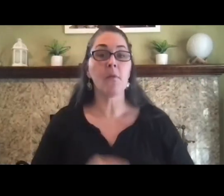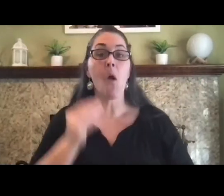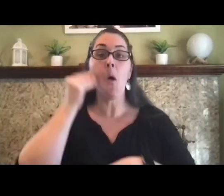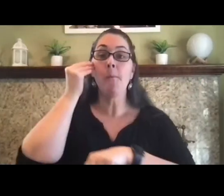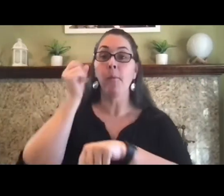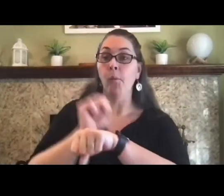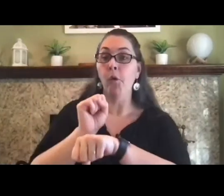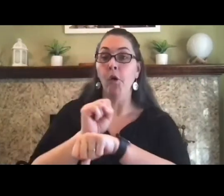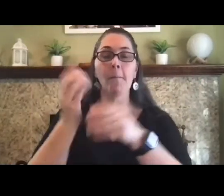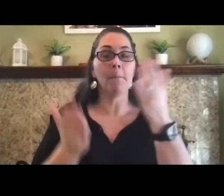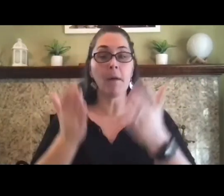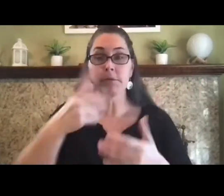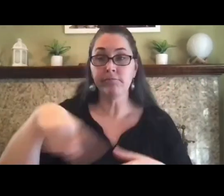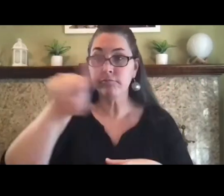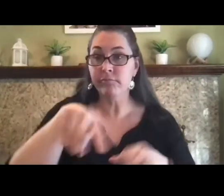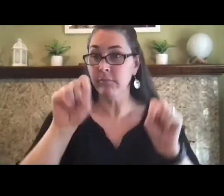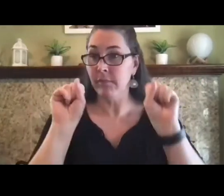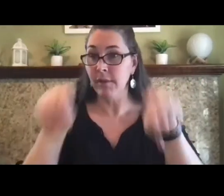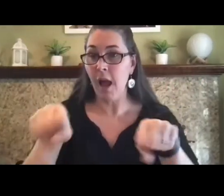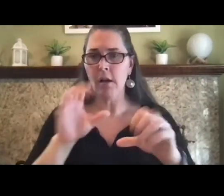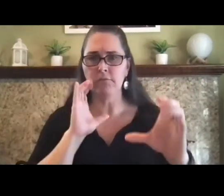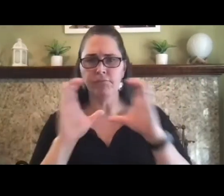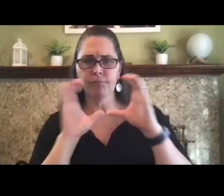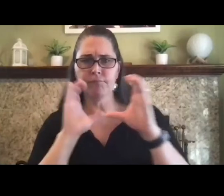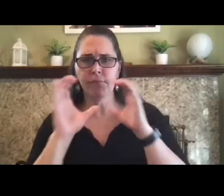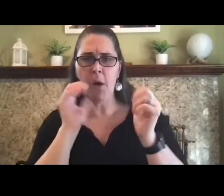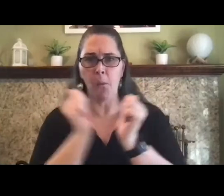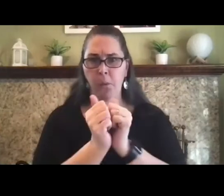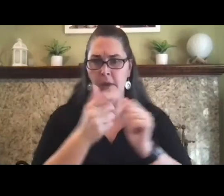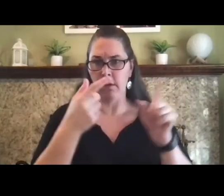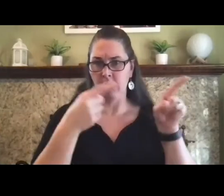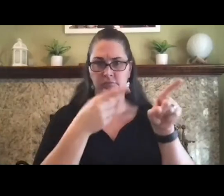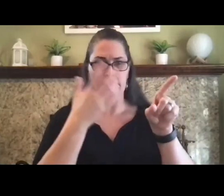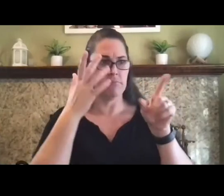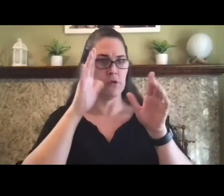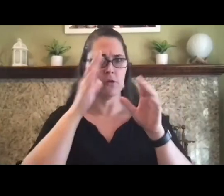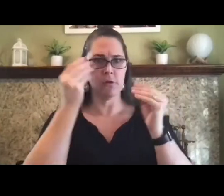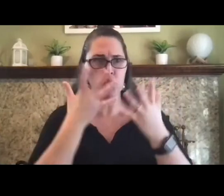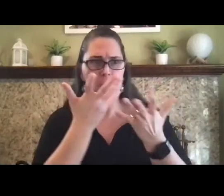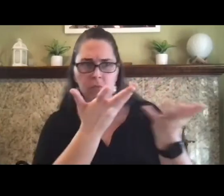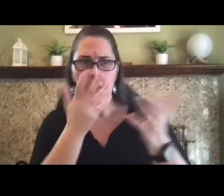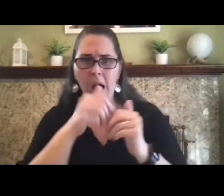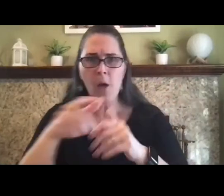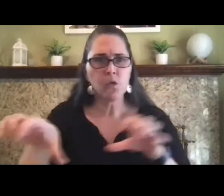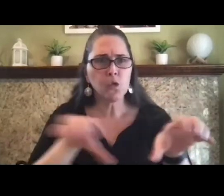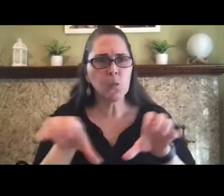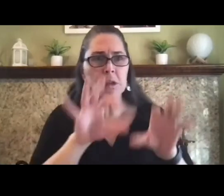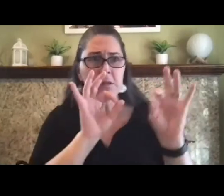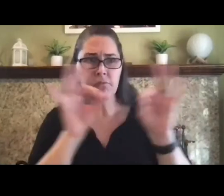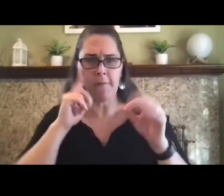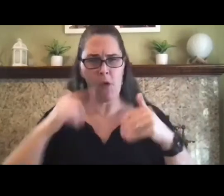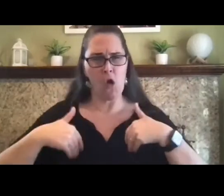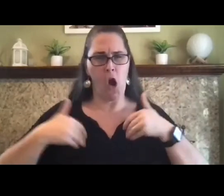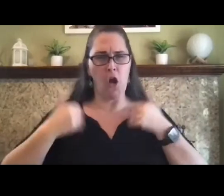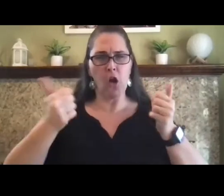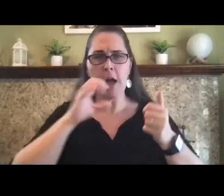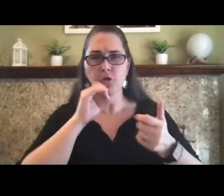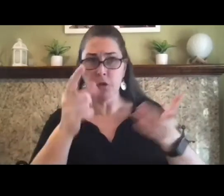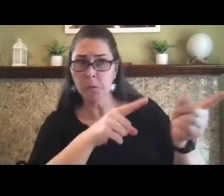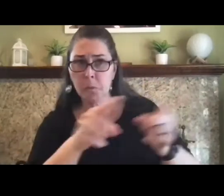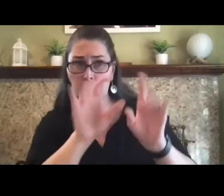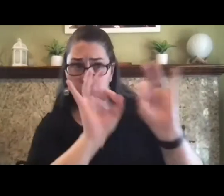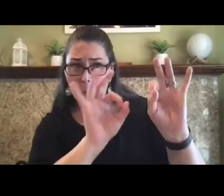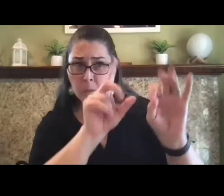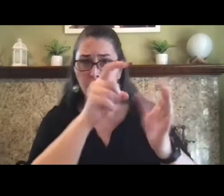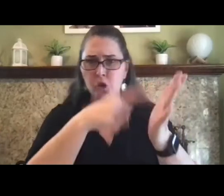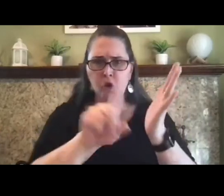nearby? For homework, as parents, you can communicate with teachers and the school team by checking in and asking how your child is